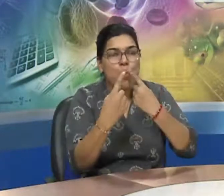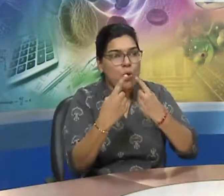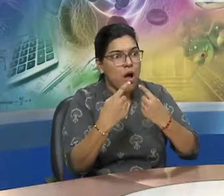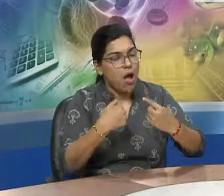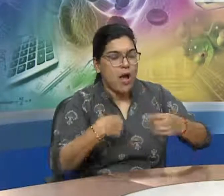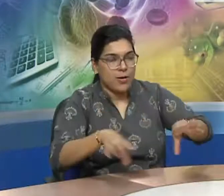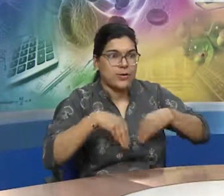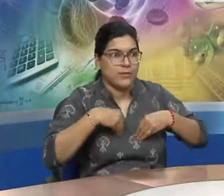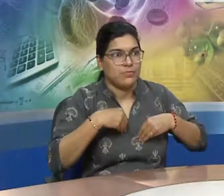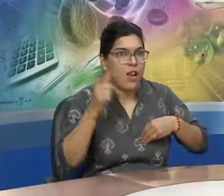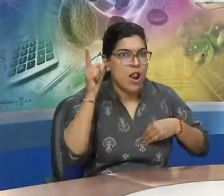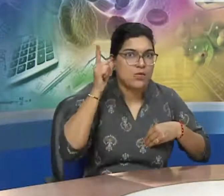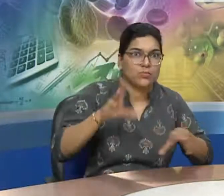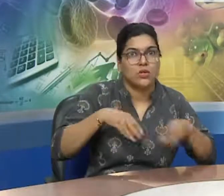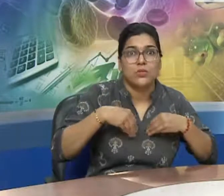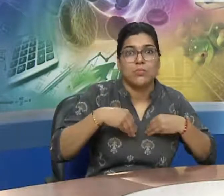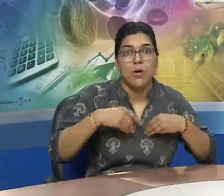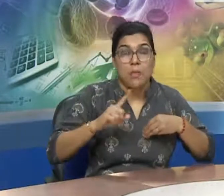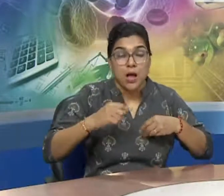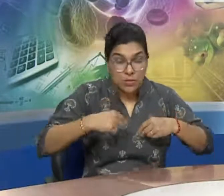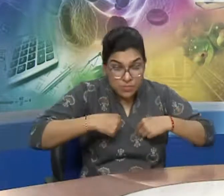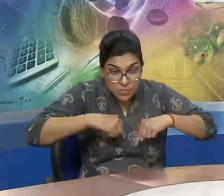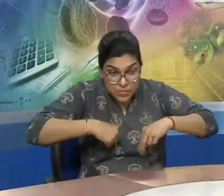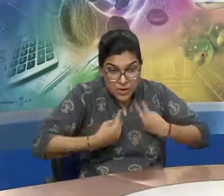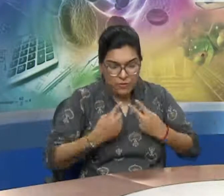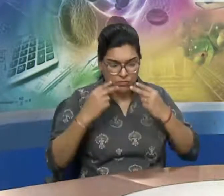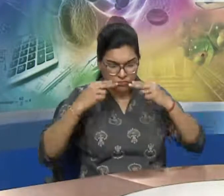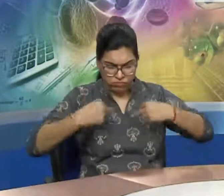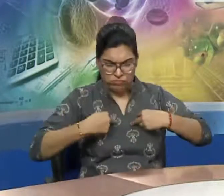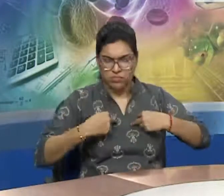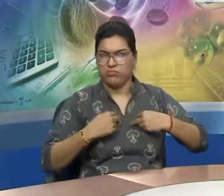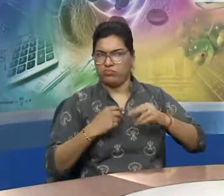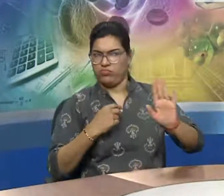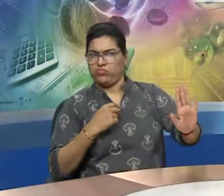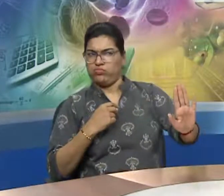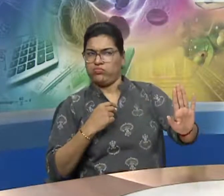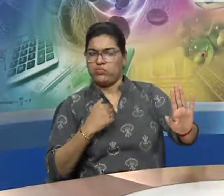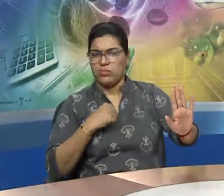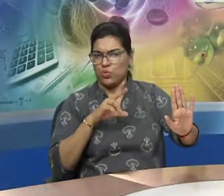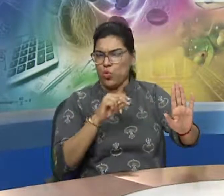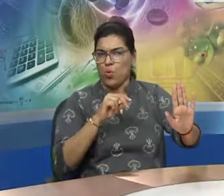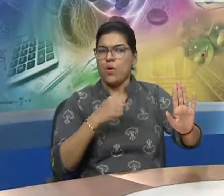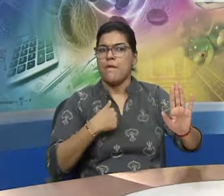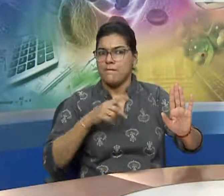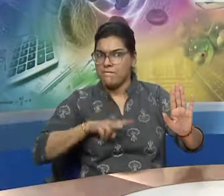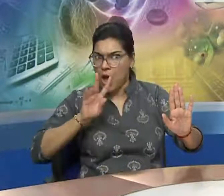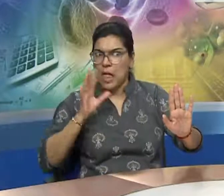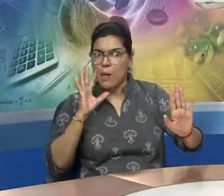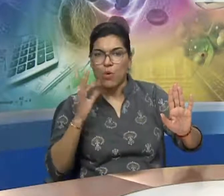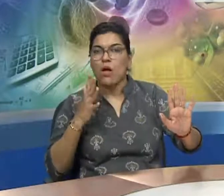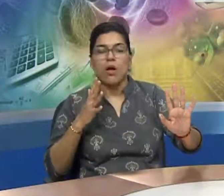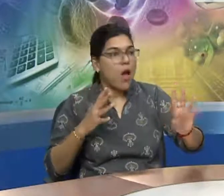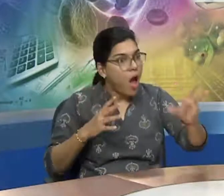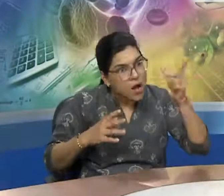we need to learn behavior that is accepted in society.